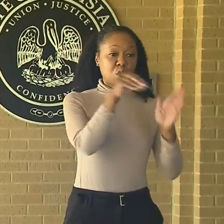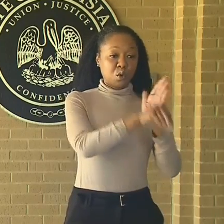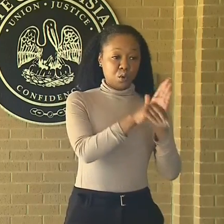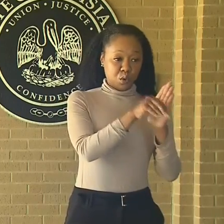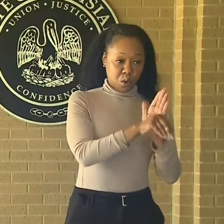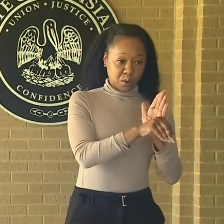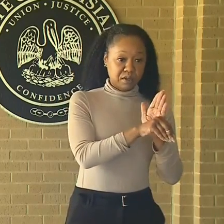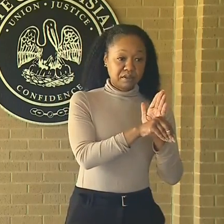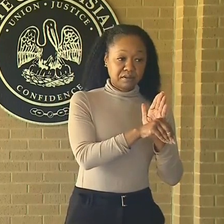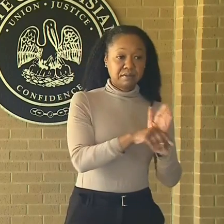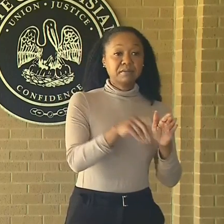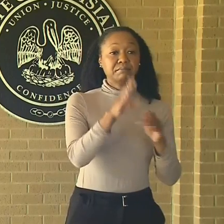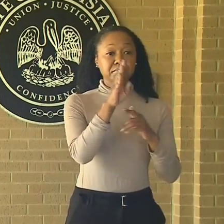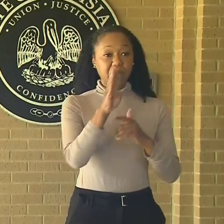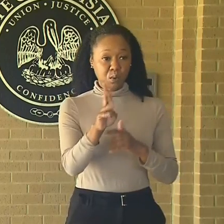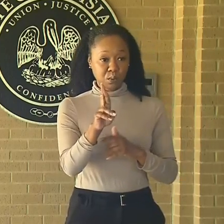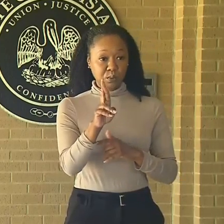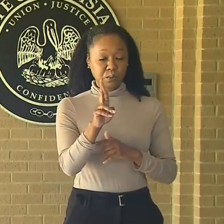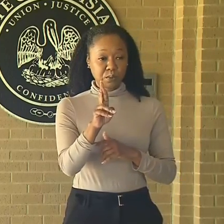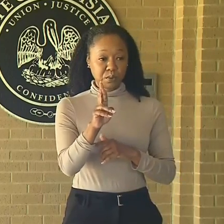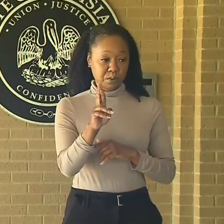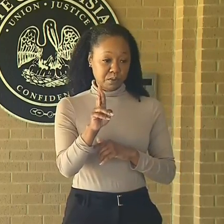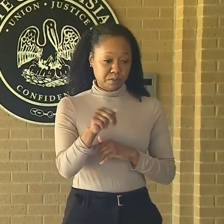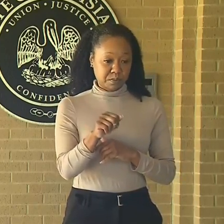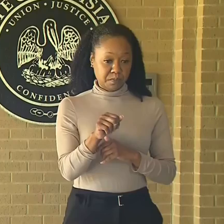these areas: New Orleans, Baton Rouge,